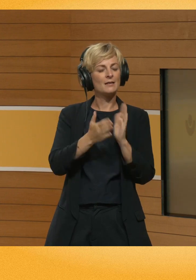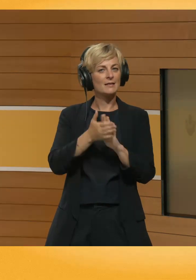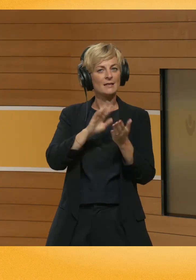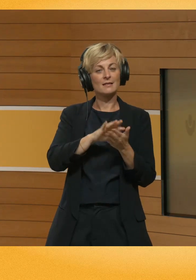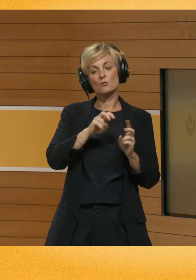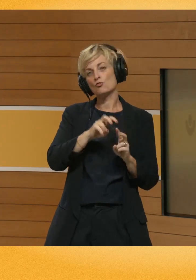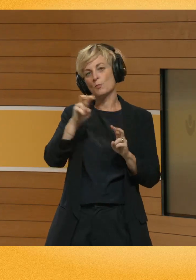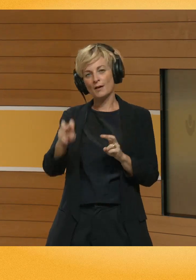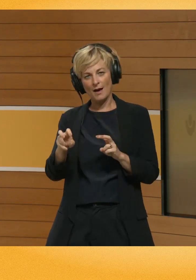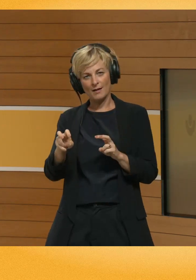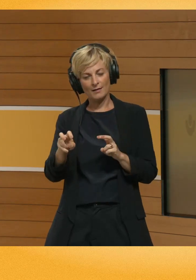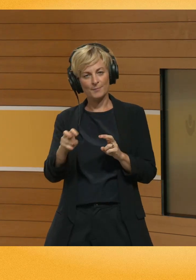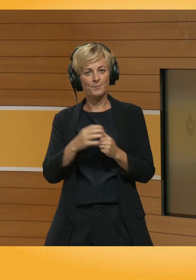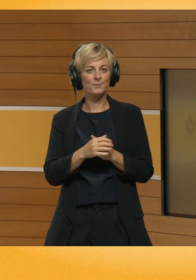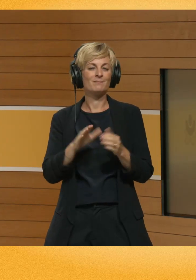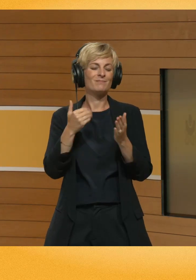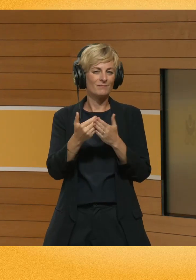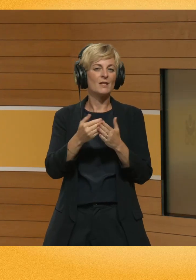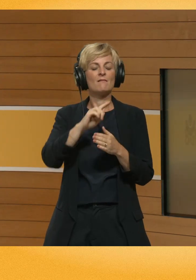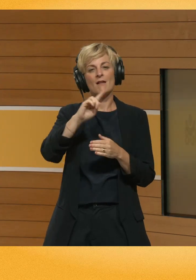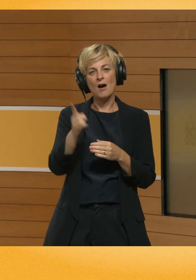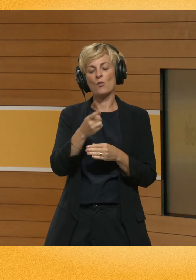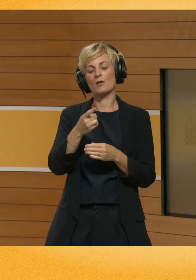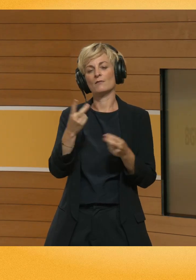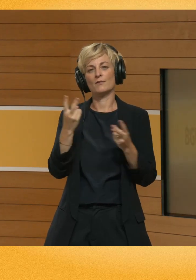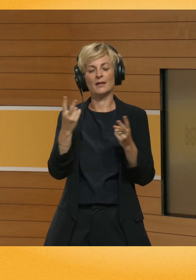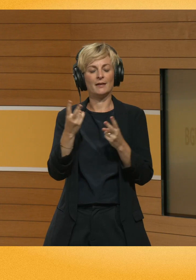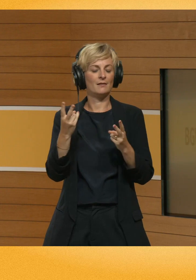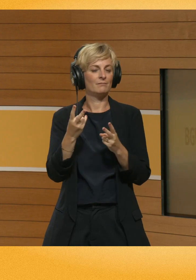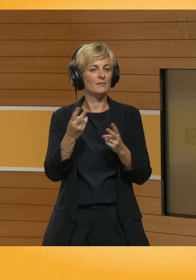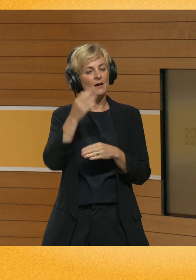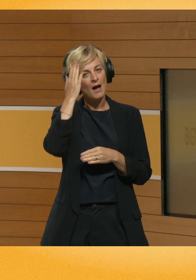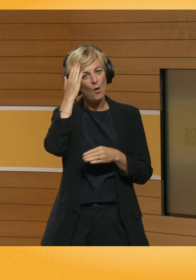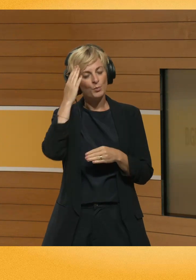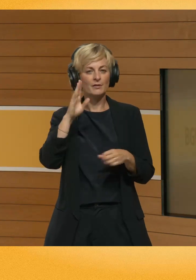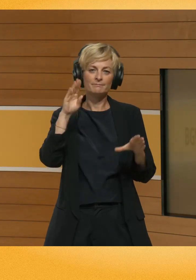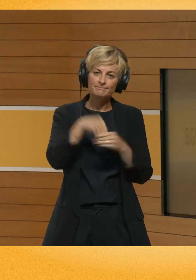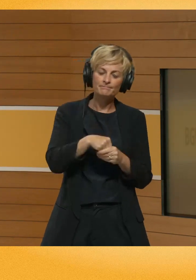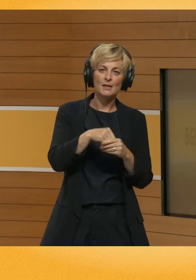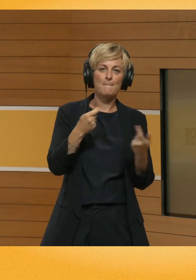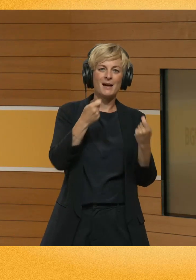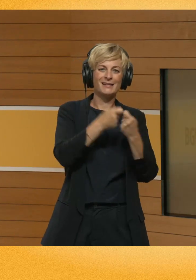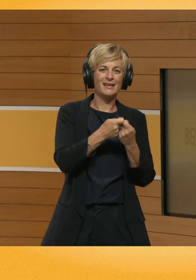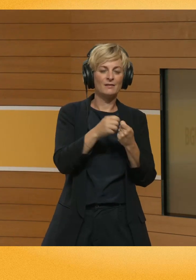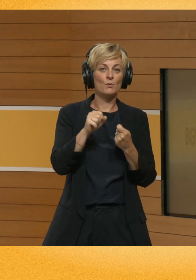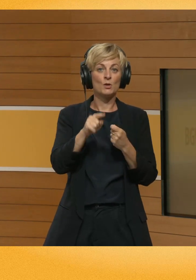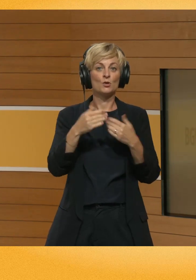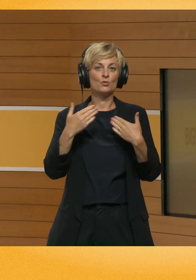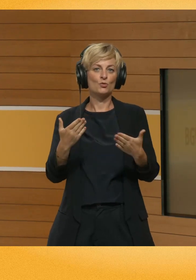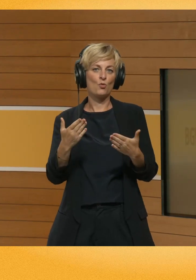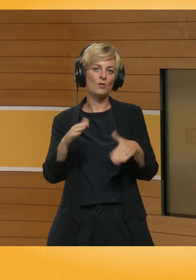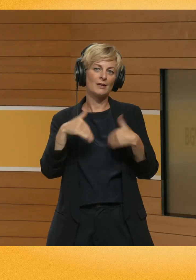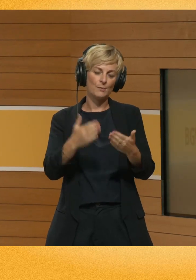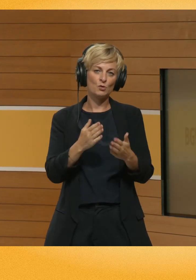gives orientation, it gives information to new employees, and it's the first impression of your organization that new employees